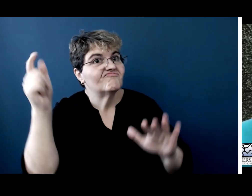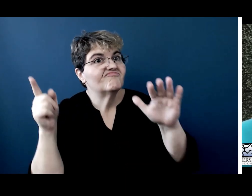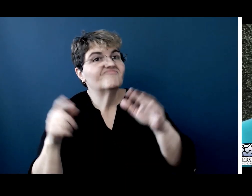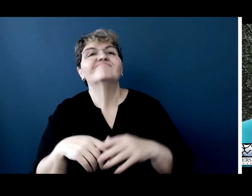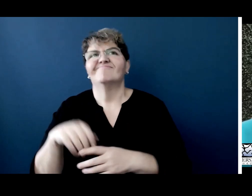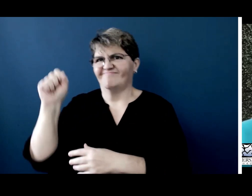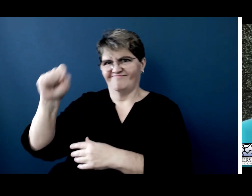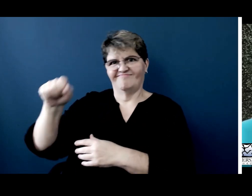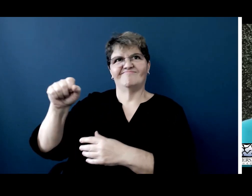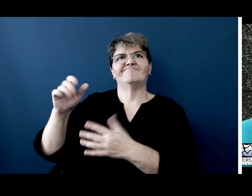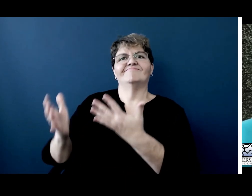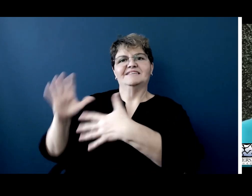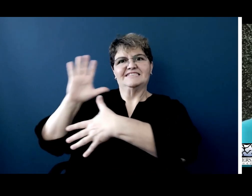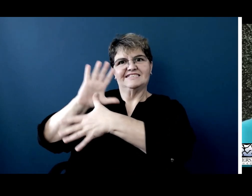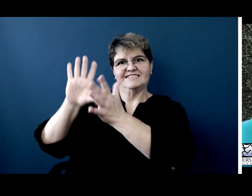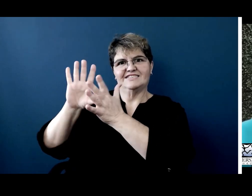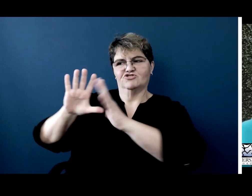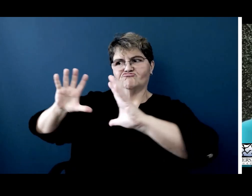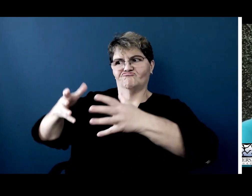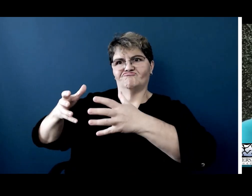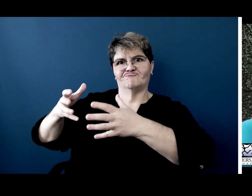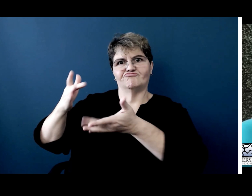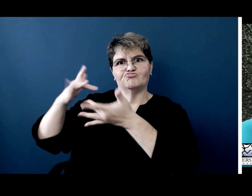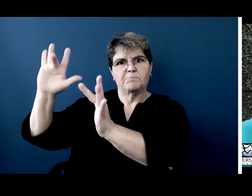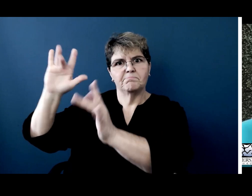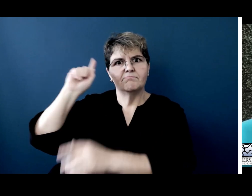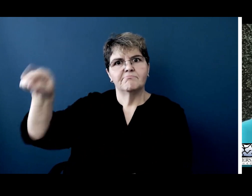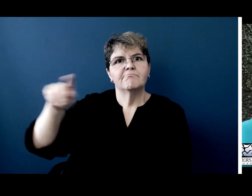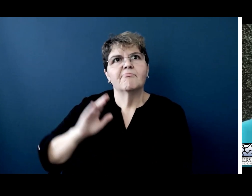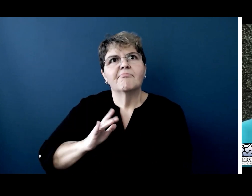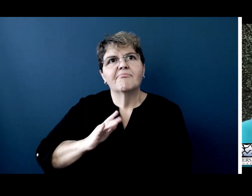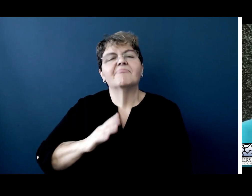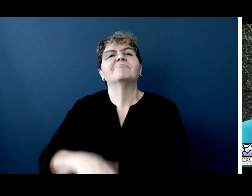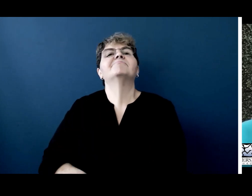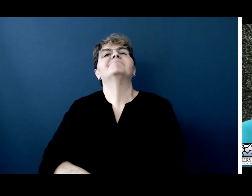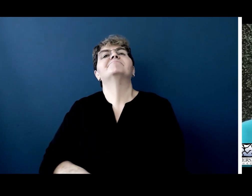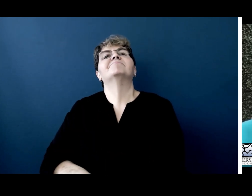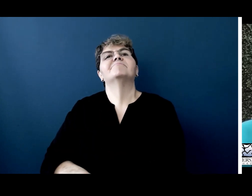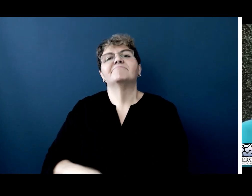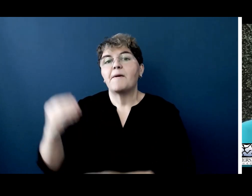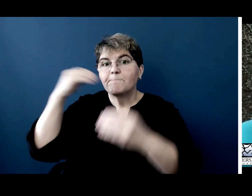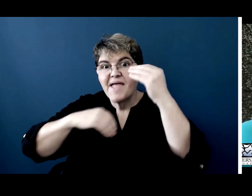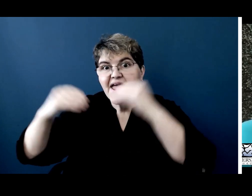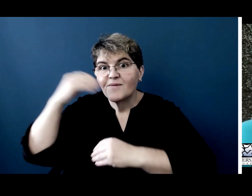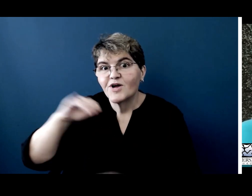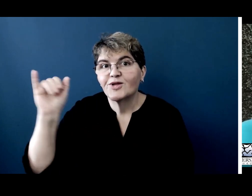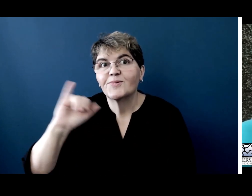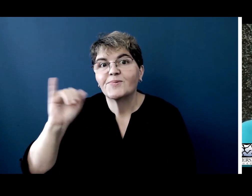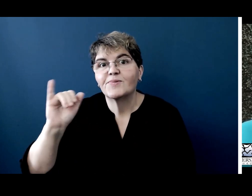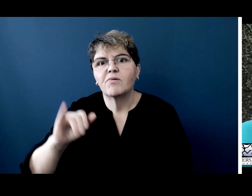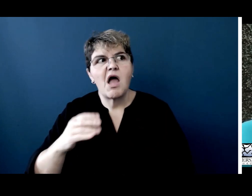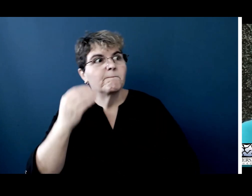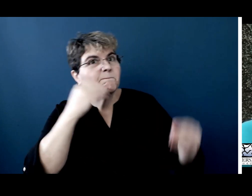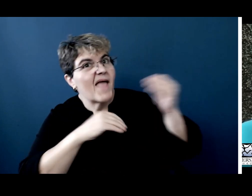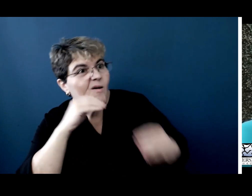Queen. Oh, nice, nice. One of the things that when I first met you, that you really wanted to share with me was how much